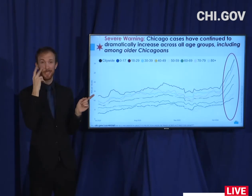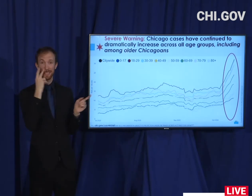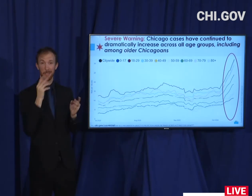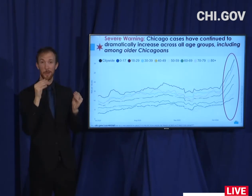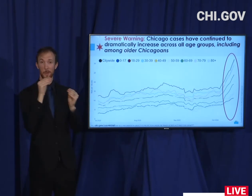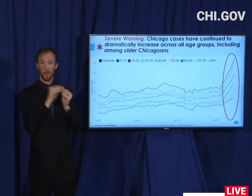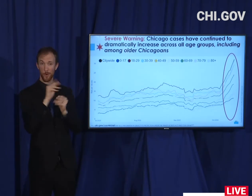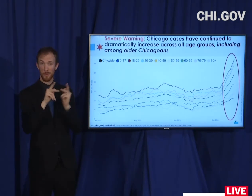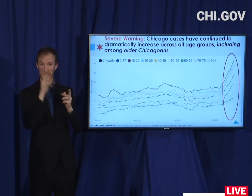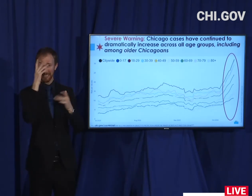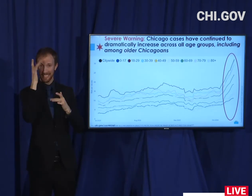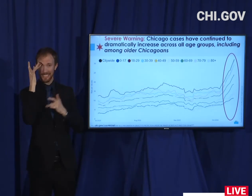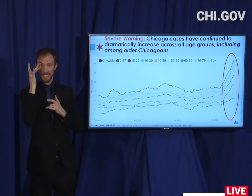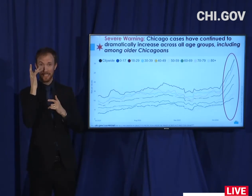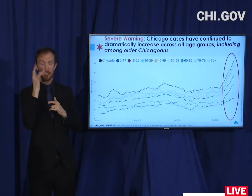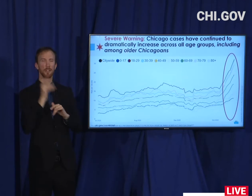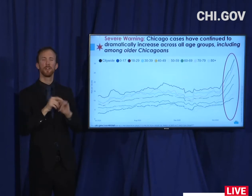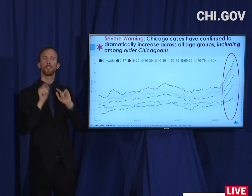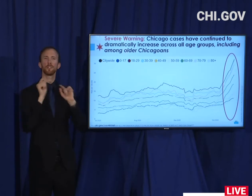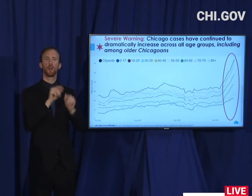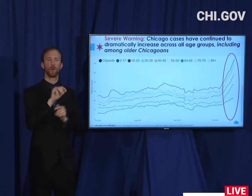go to